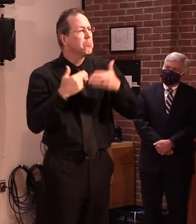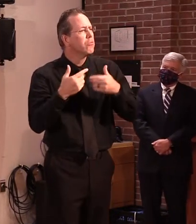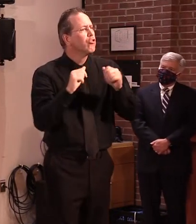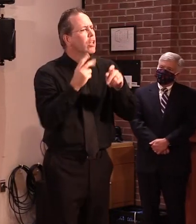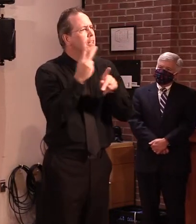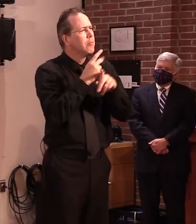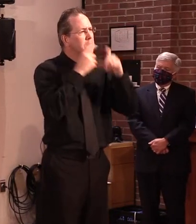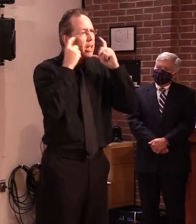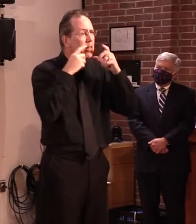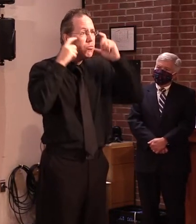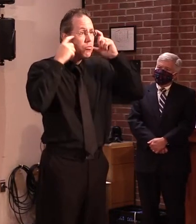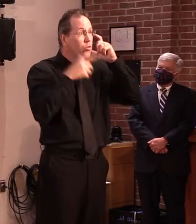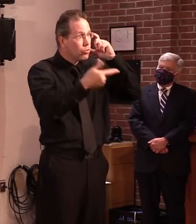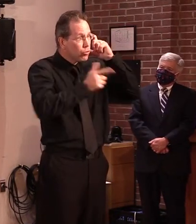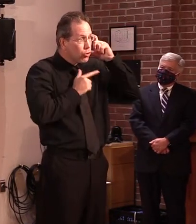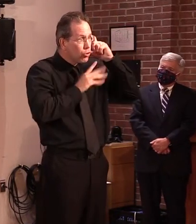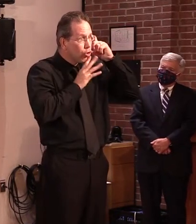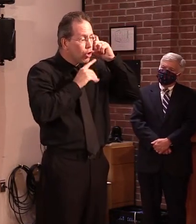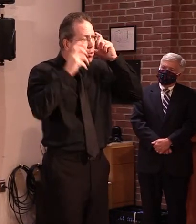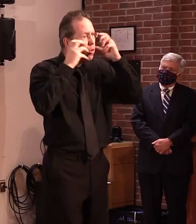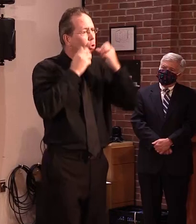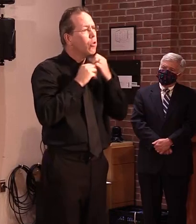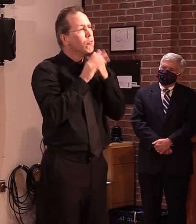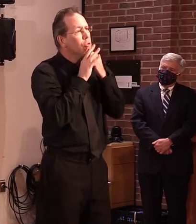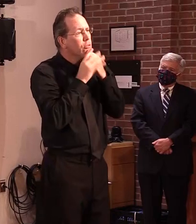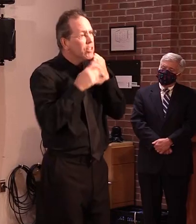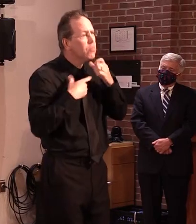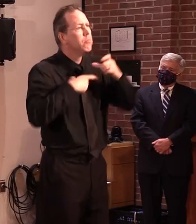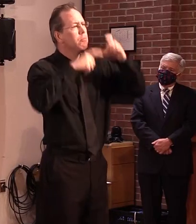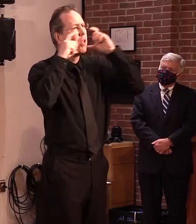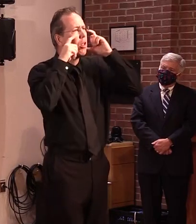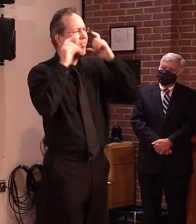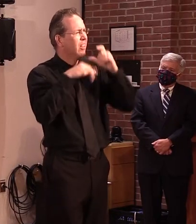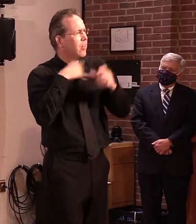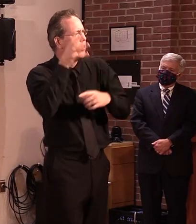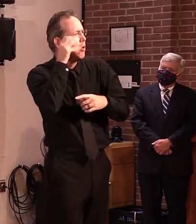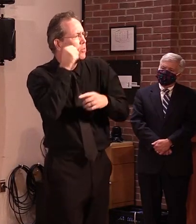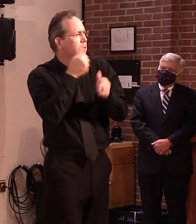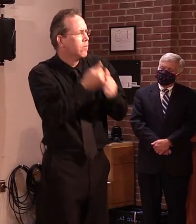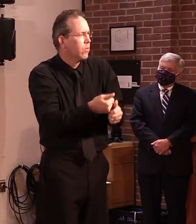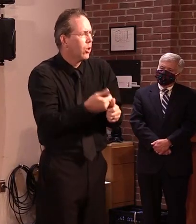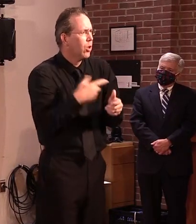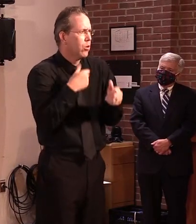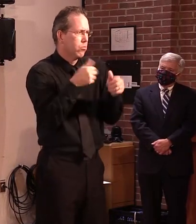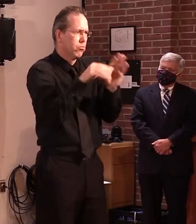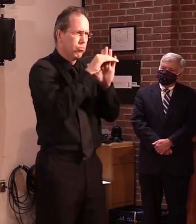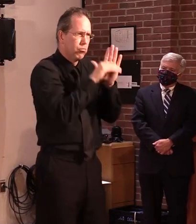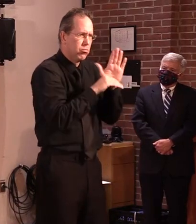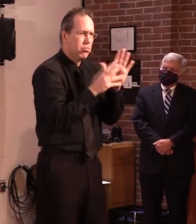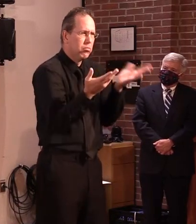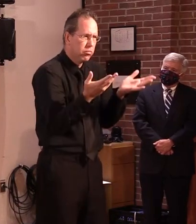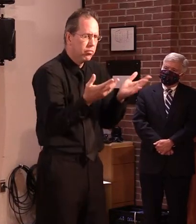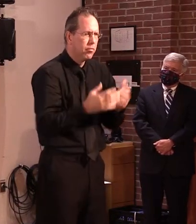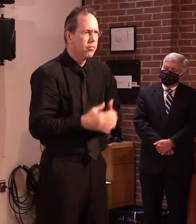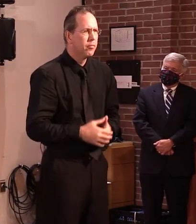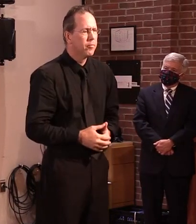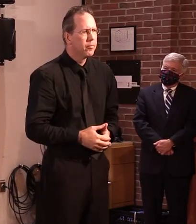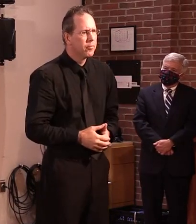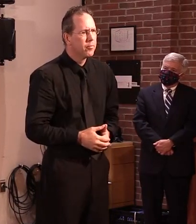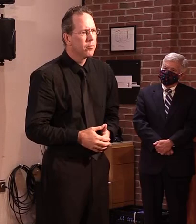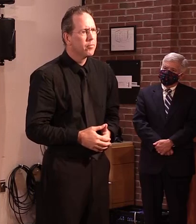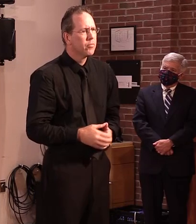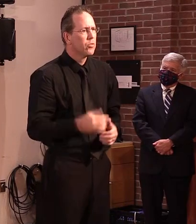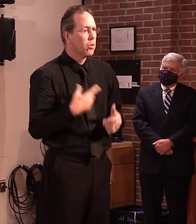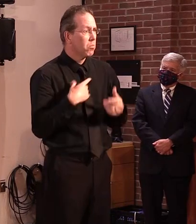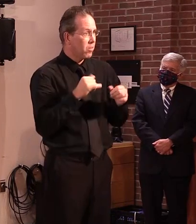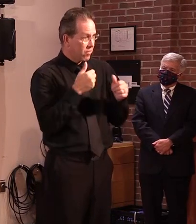So just taking, adhering to those guidelines and using your common sense, I think we can get through this.